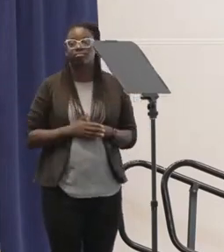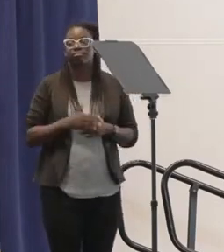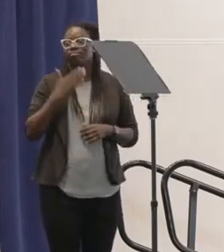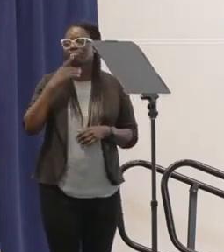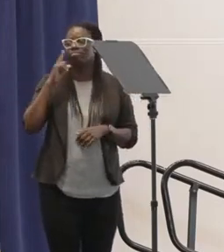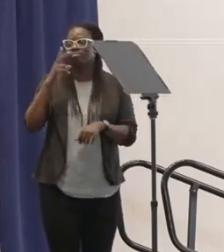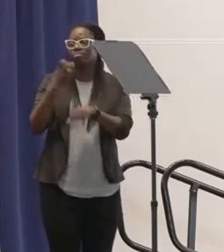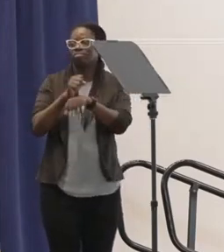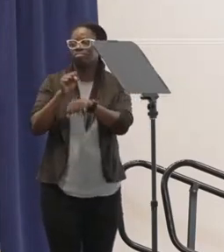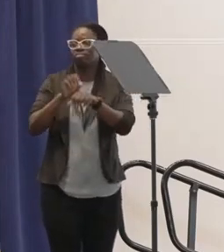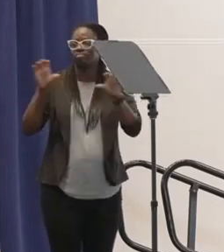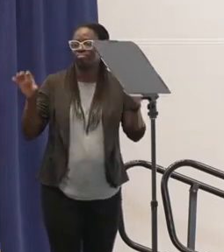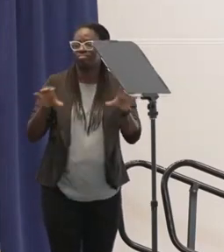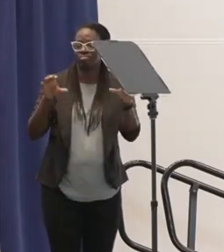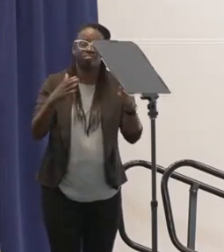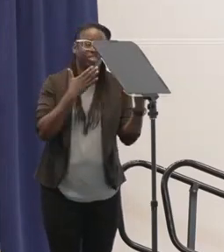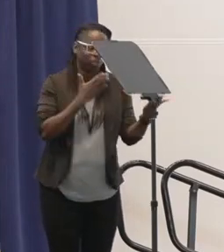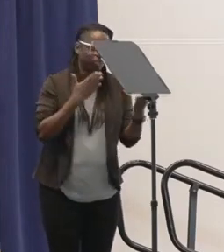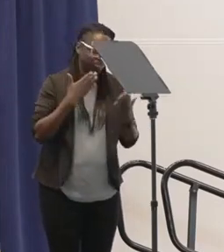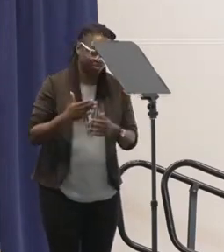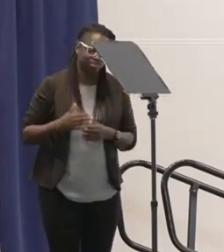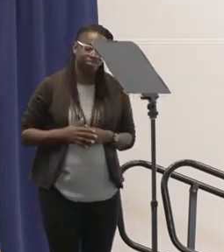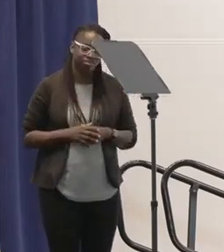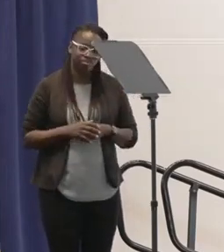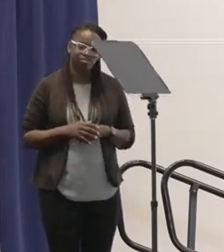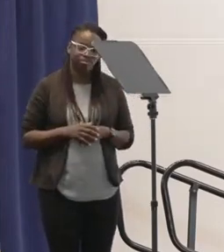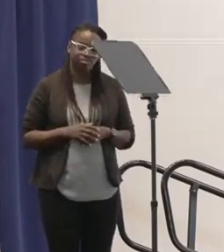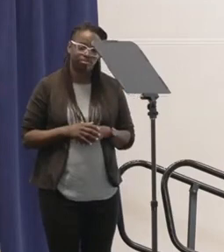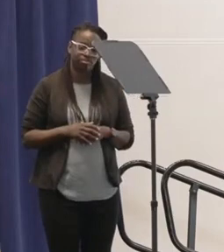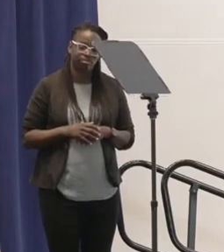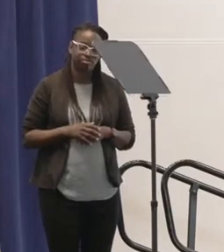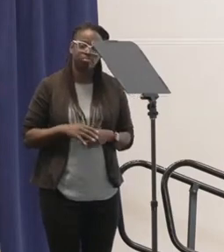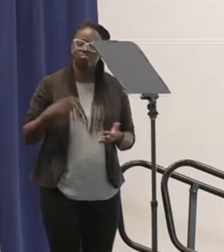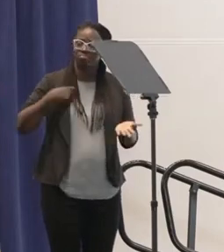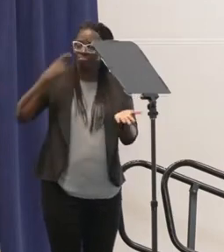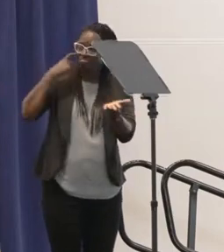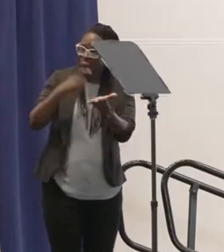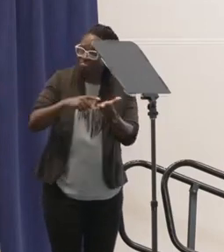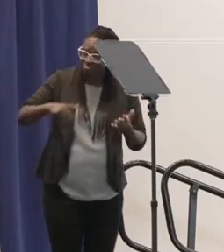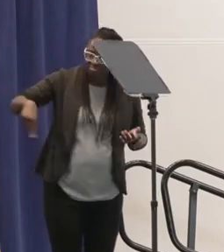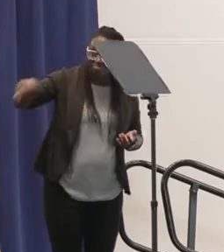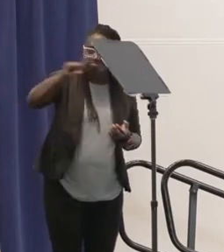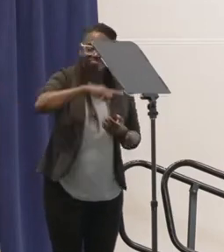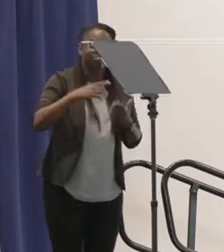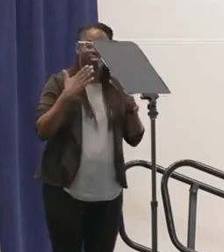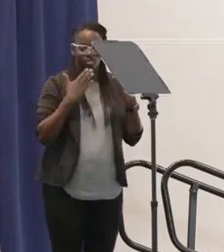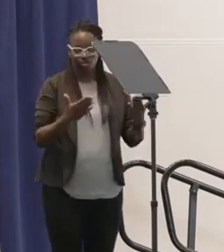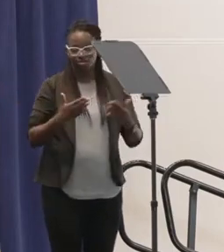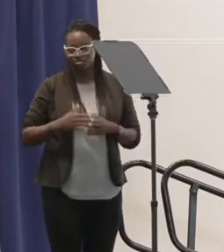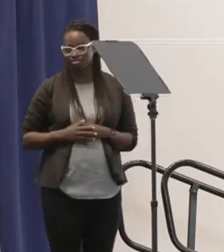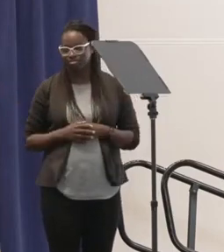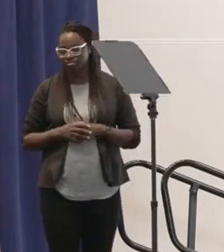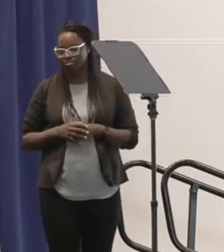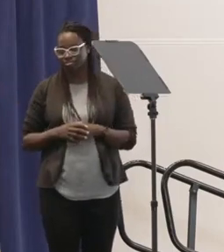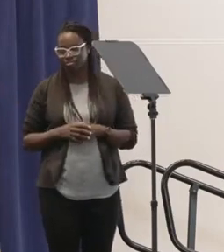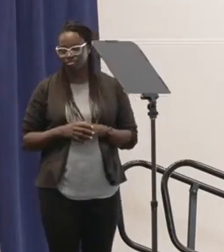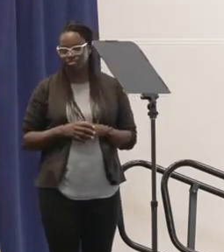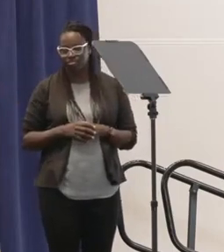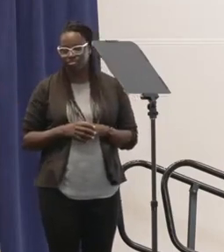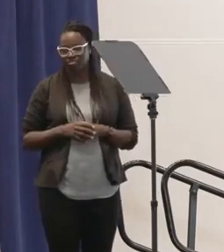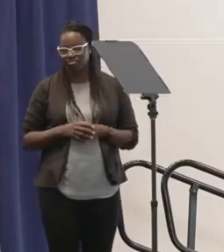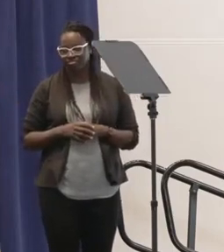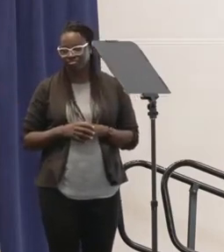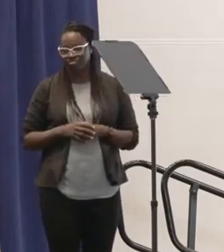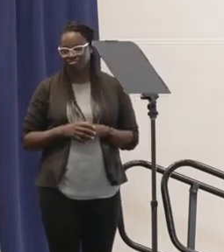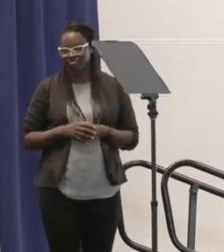day. It doesn't go unacknowledged. So thank you. And lastly, but also very excitedly, I'm really excited